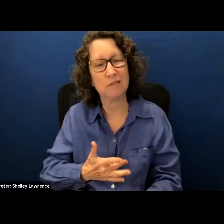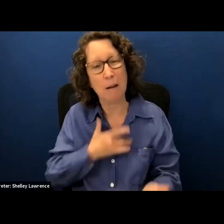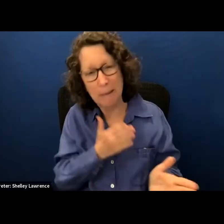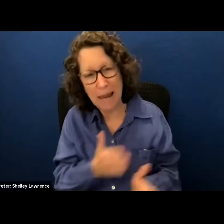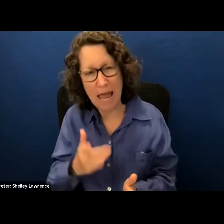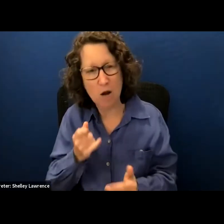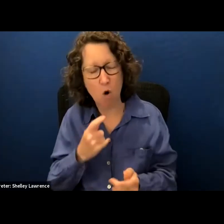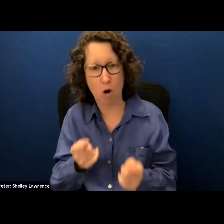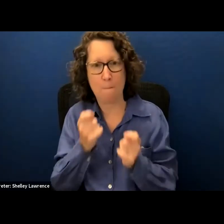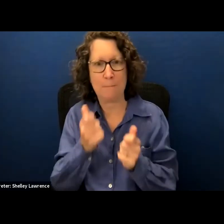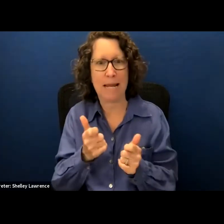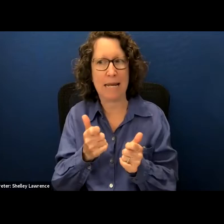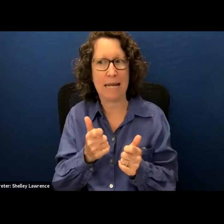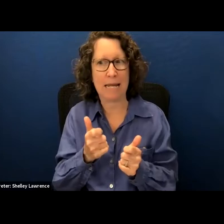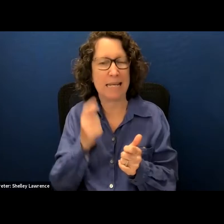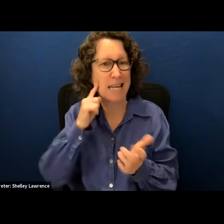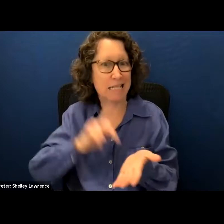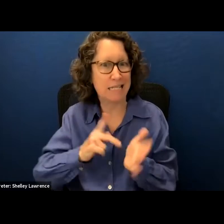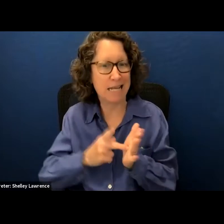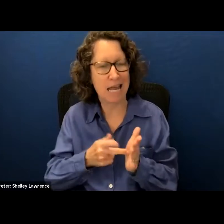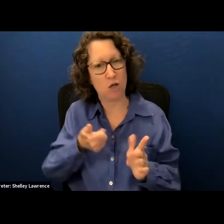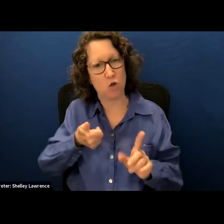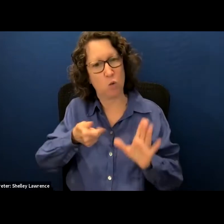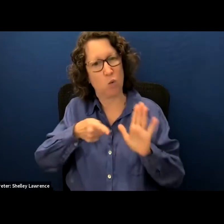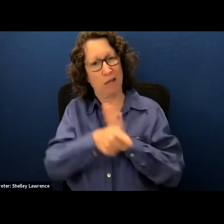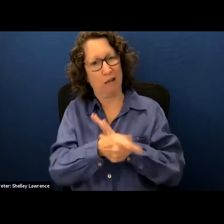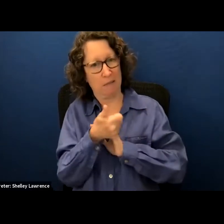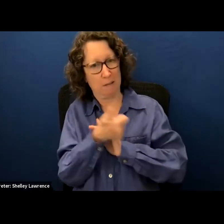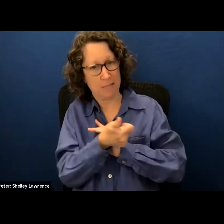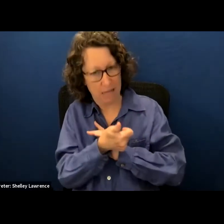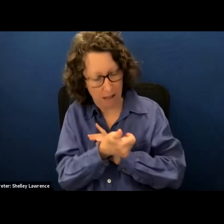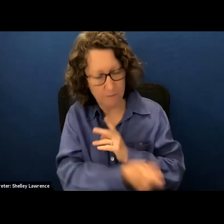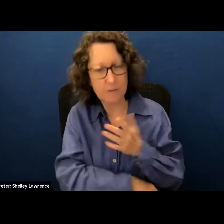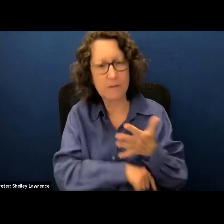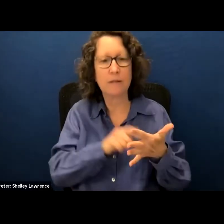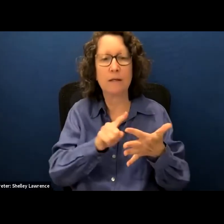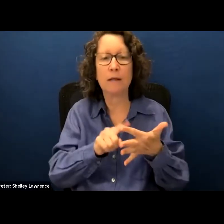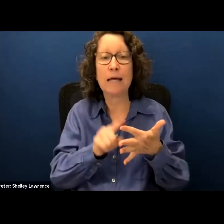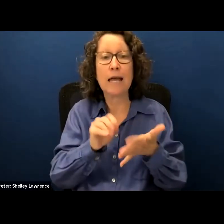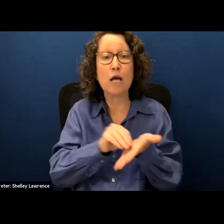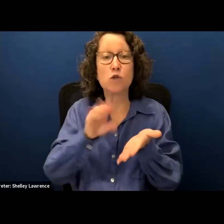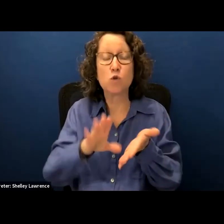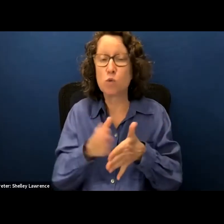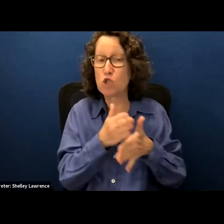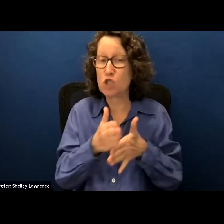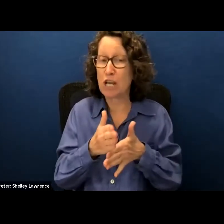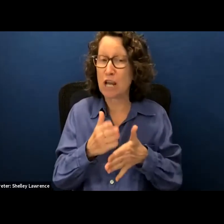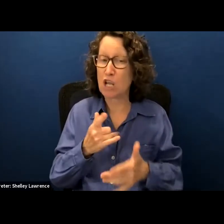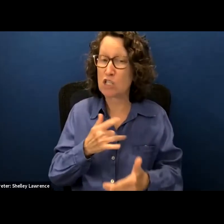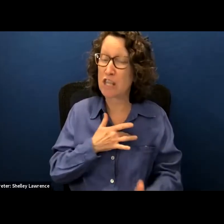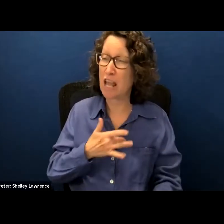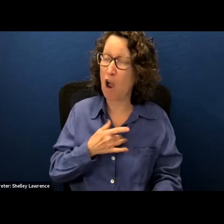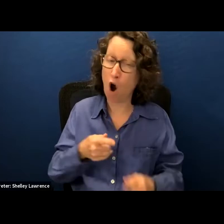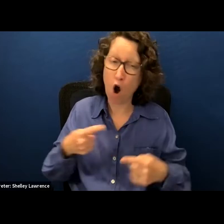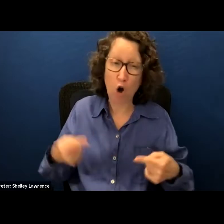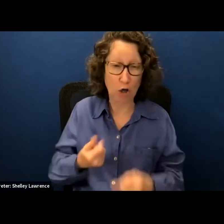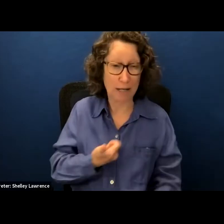or an immediate intent to commit suicide. 2, if a student shares that they are